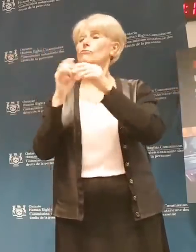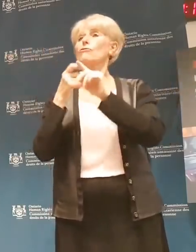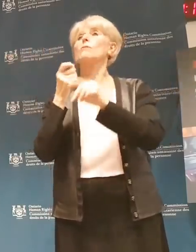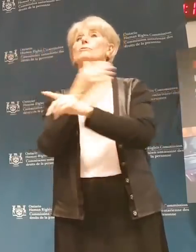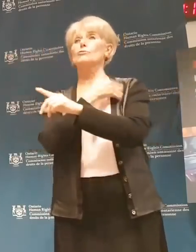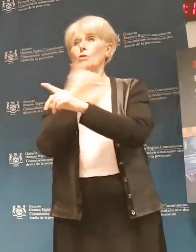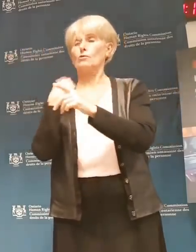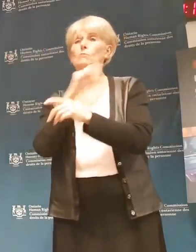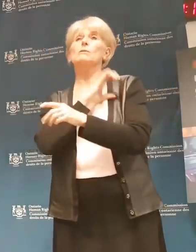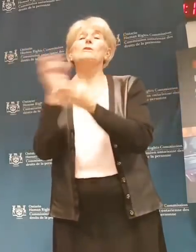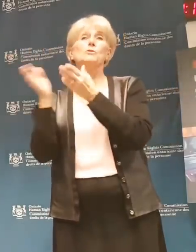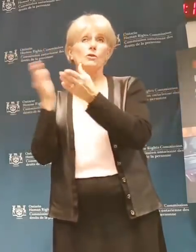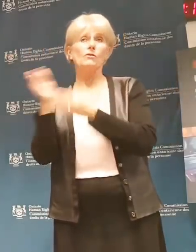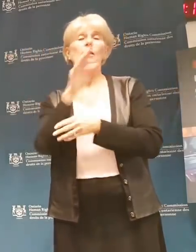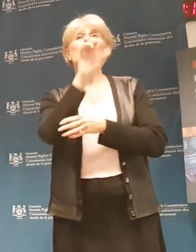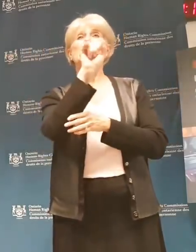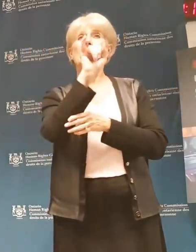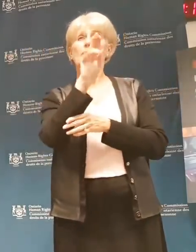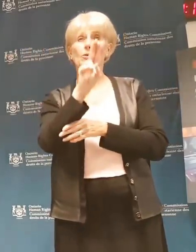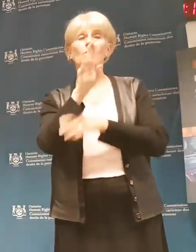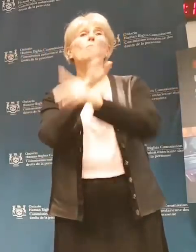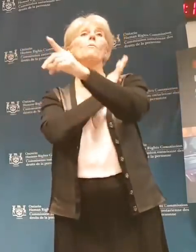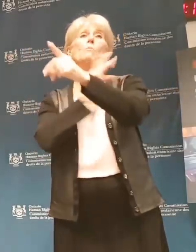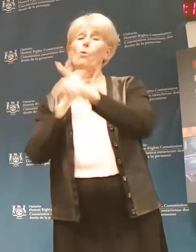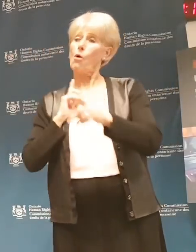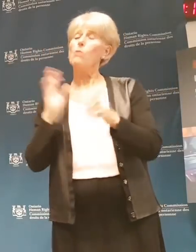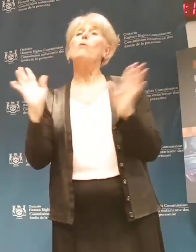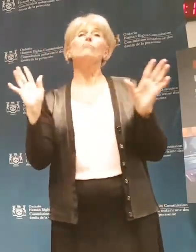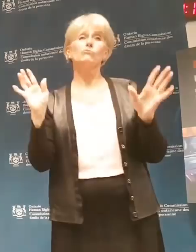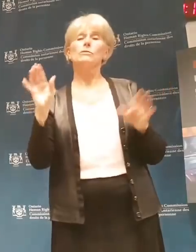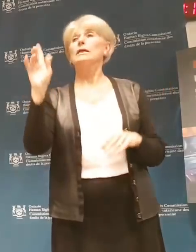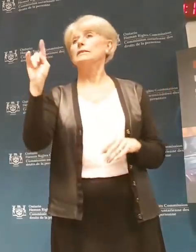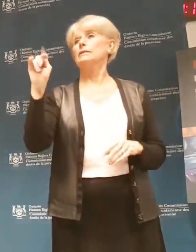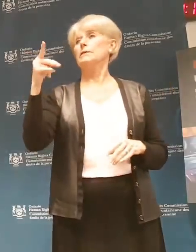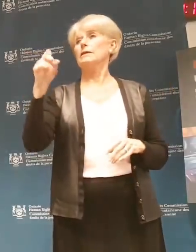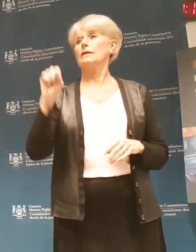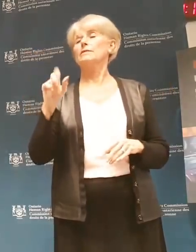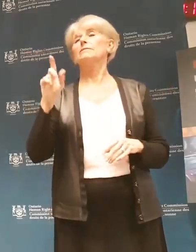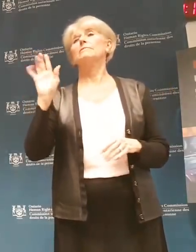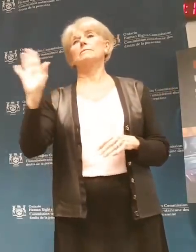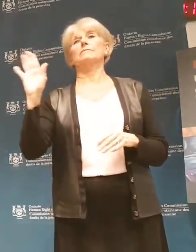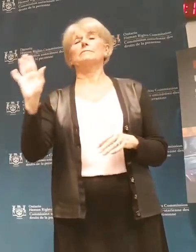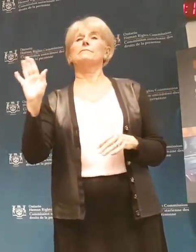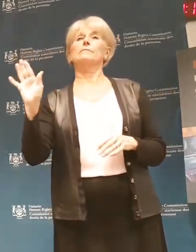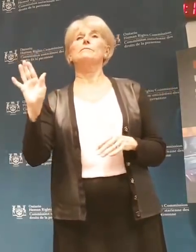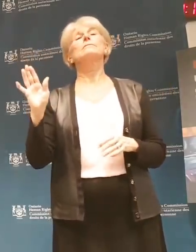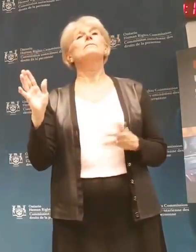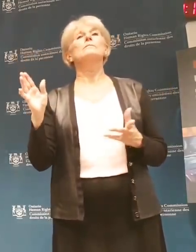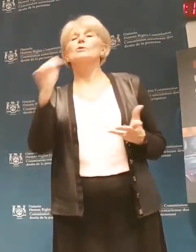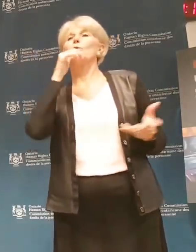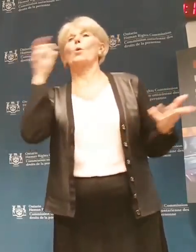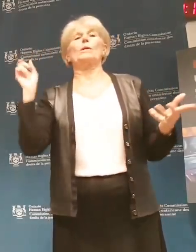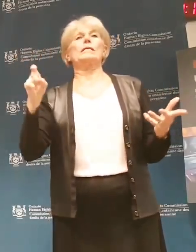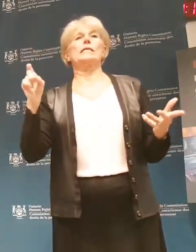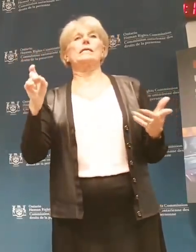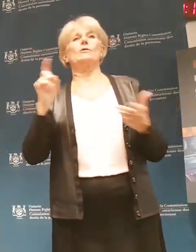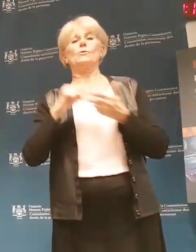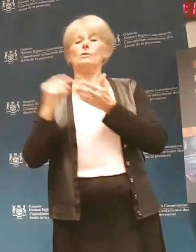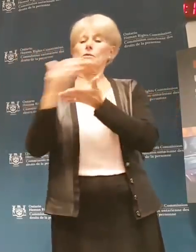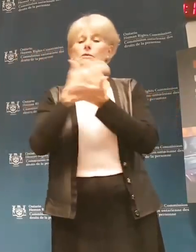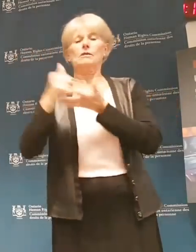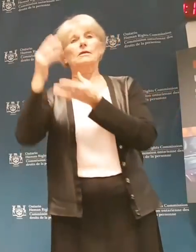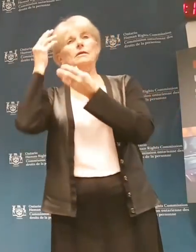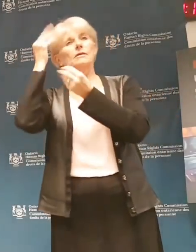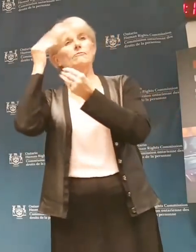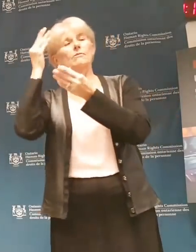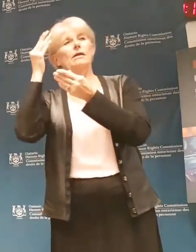Toronto Police Service, the SIU, and the board. The TPS has taken the position that they do not need to compile